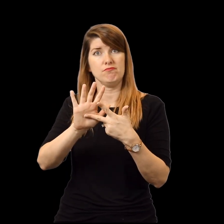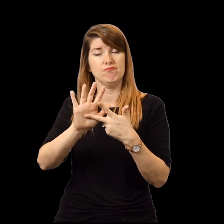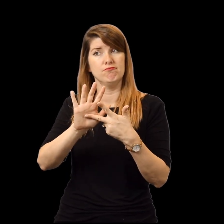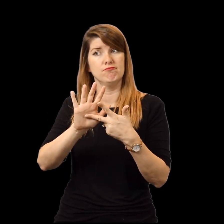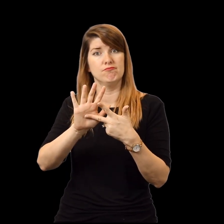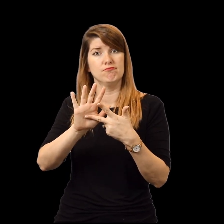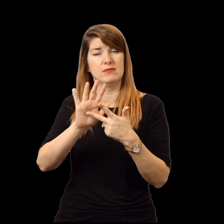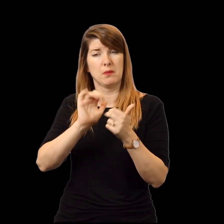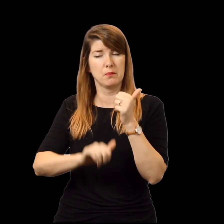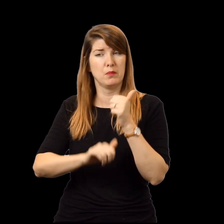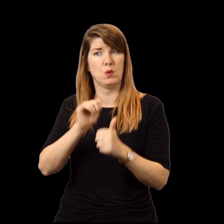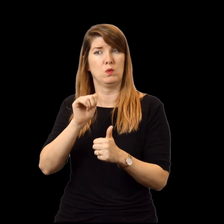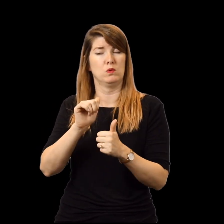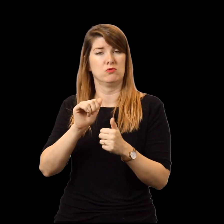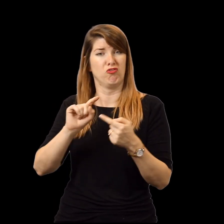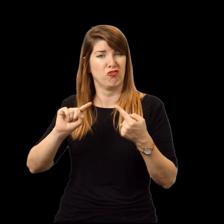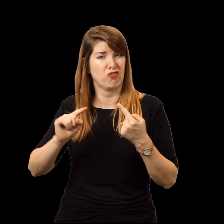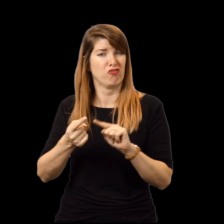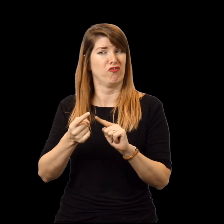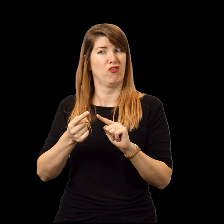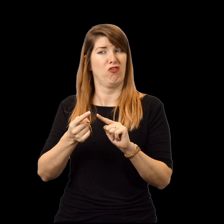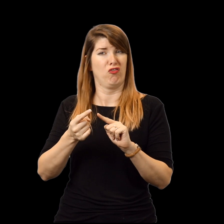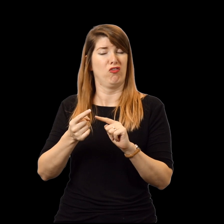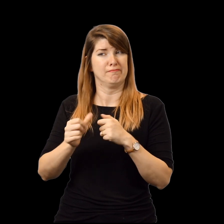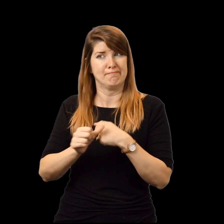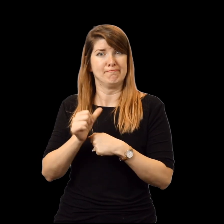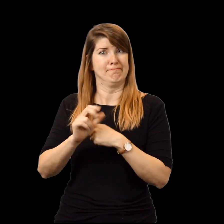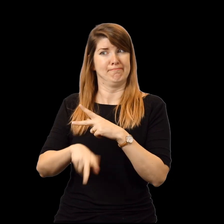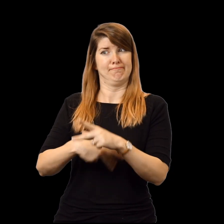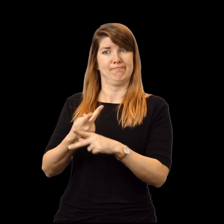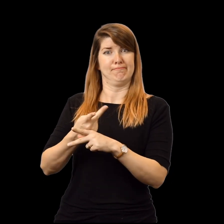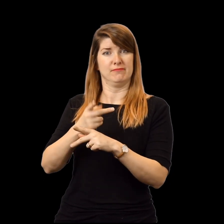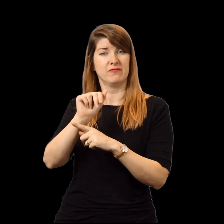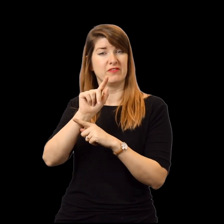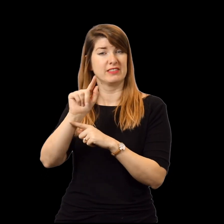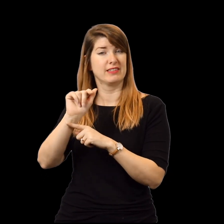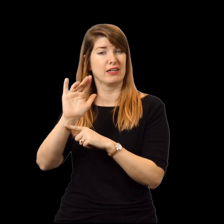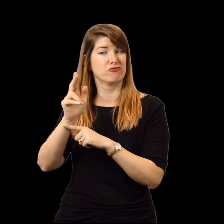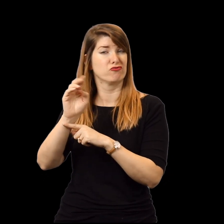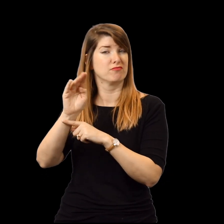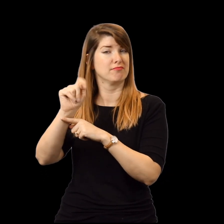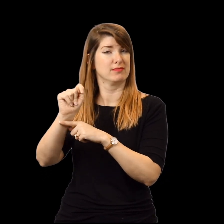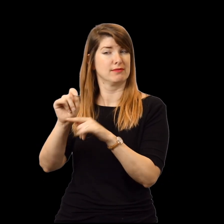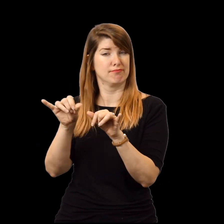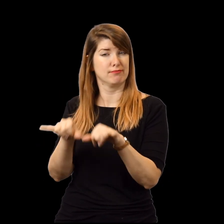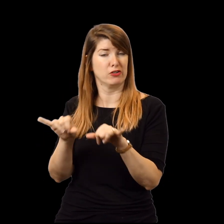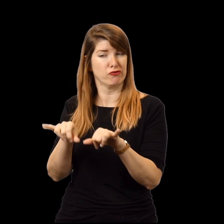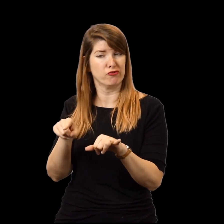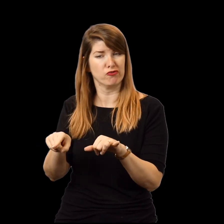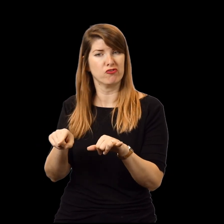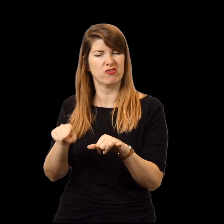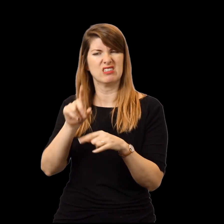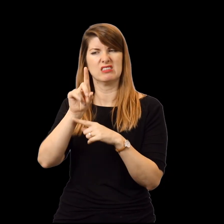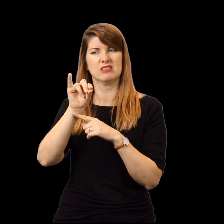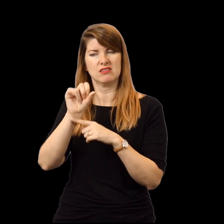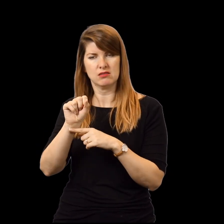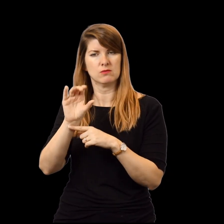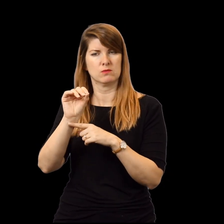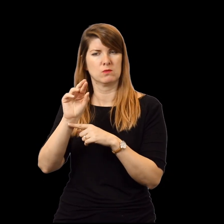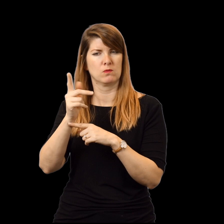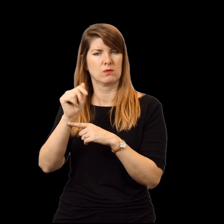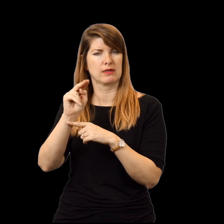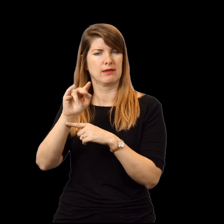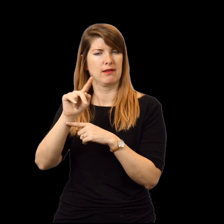The most harmful kind of attachment relationship or pattern is the